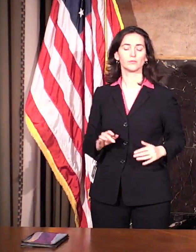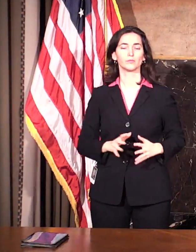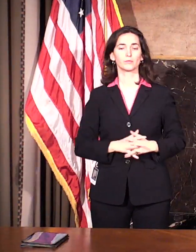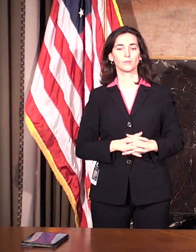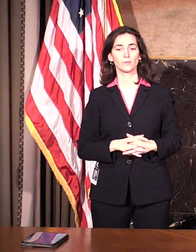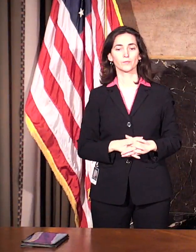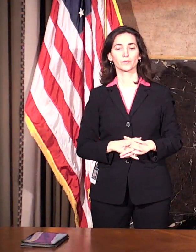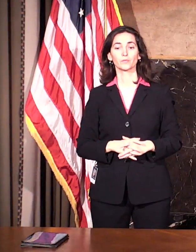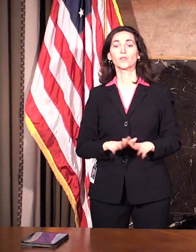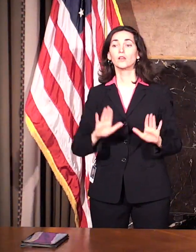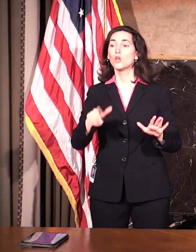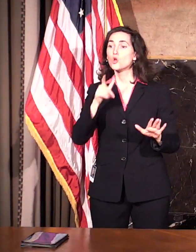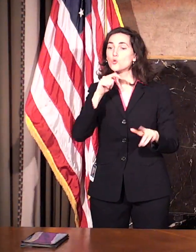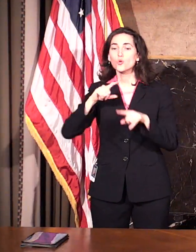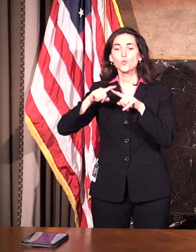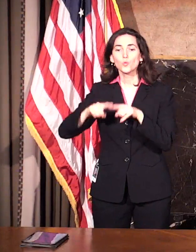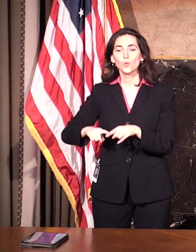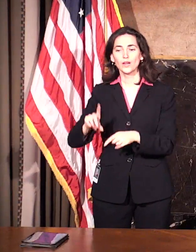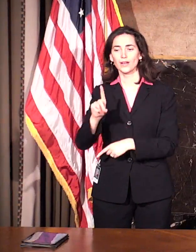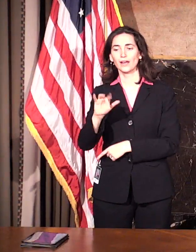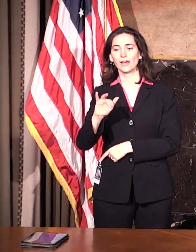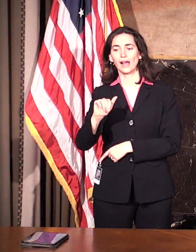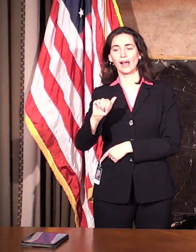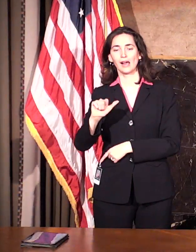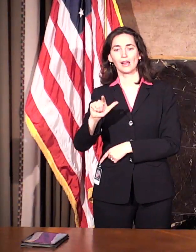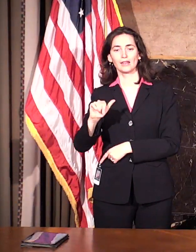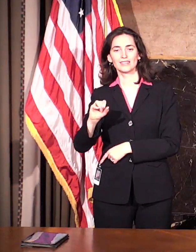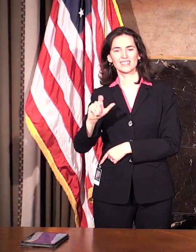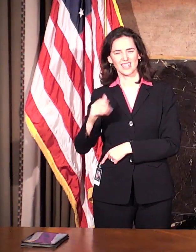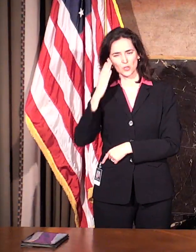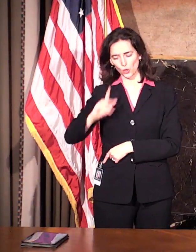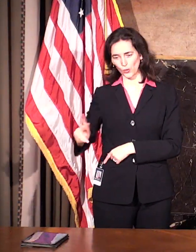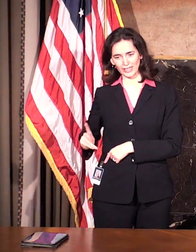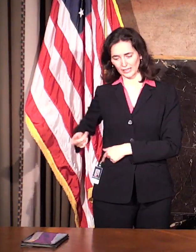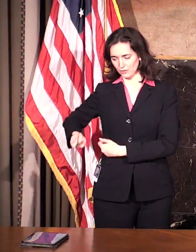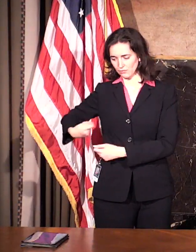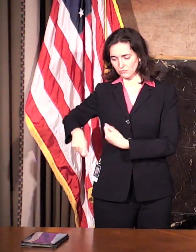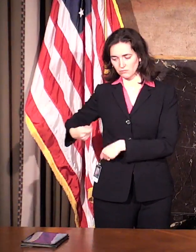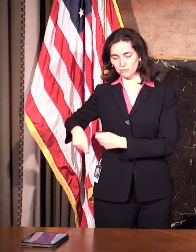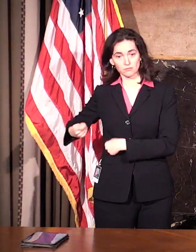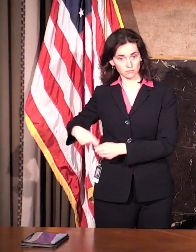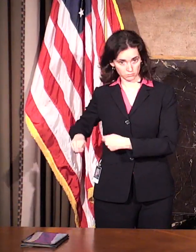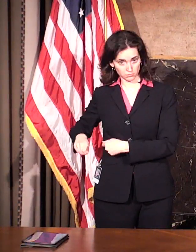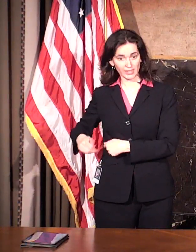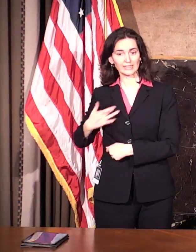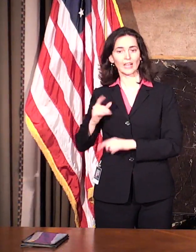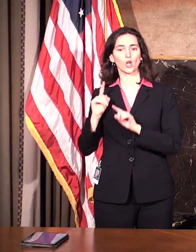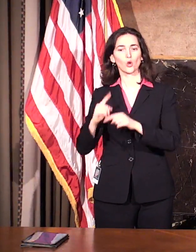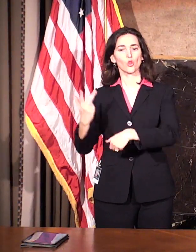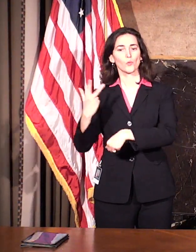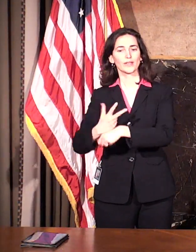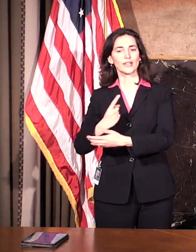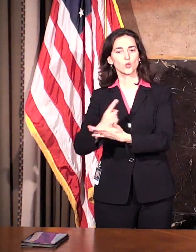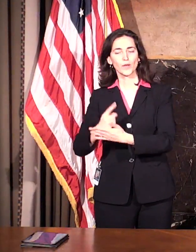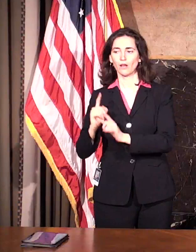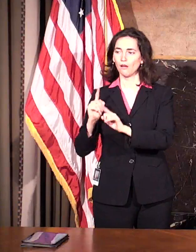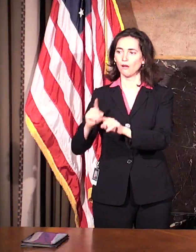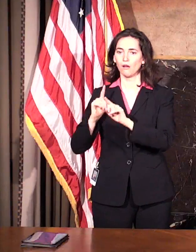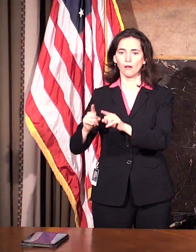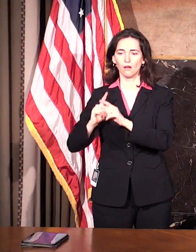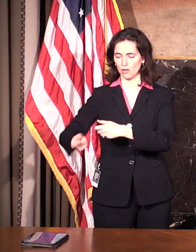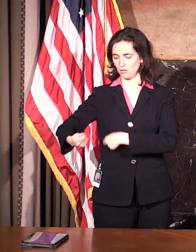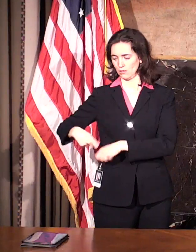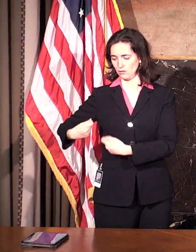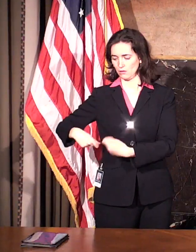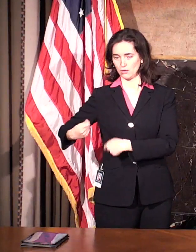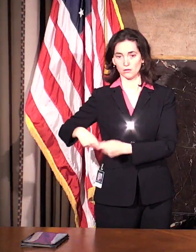are dialysis dependent, these are people that live at home and take dialysis 3 days a week. If you live in an affected area,